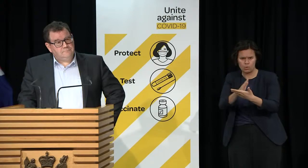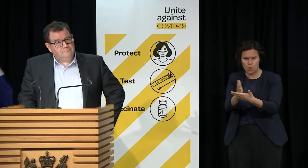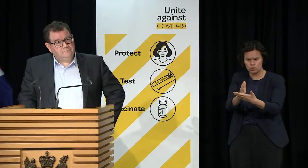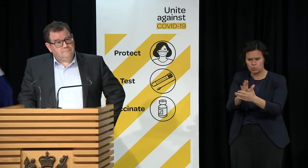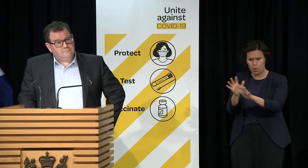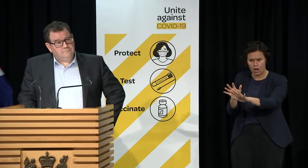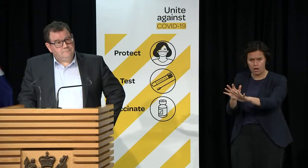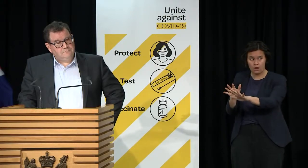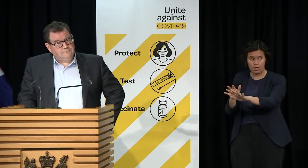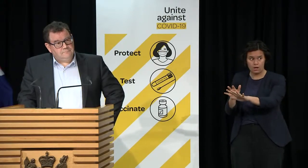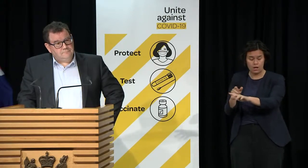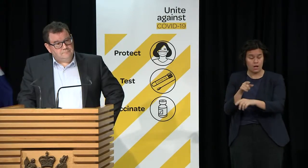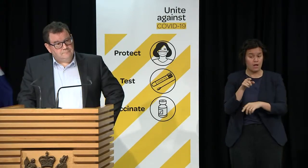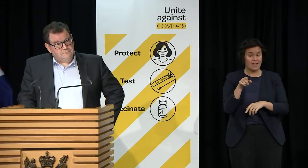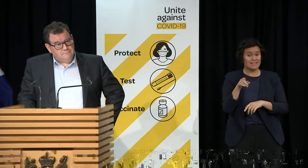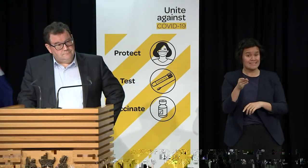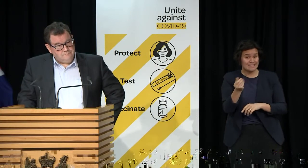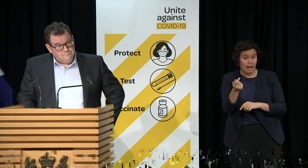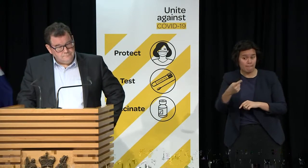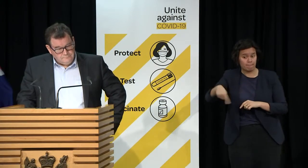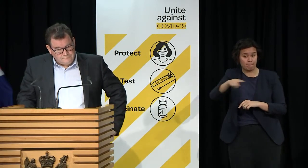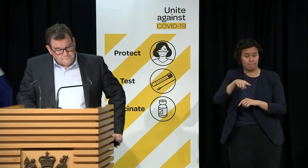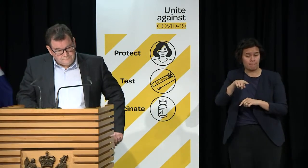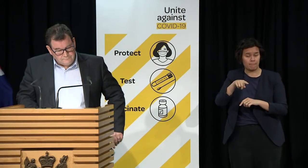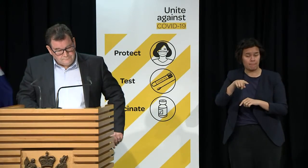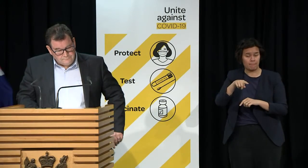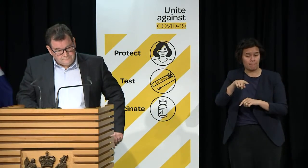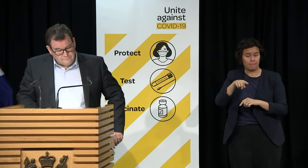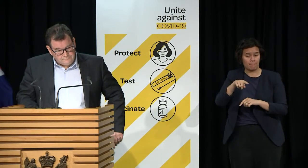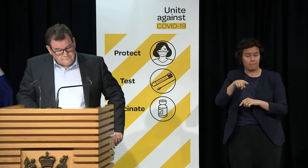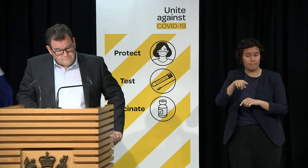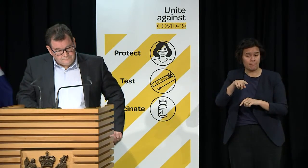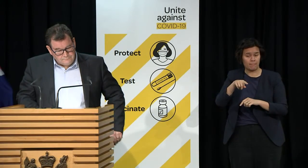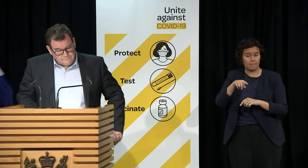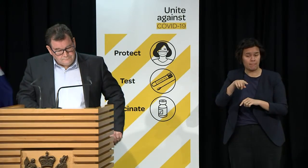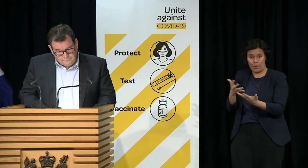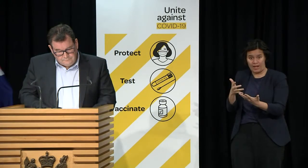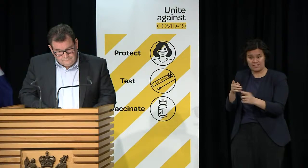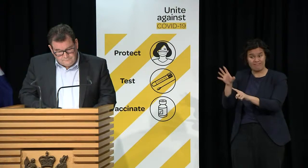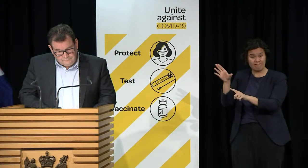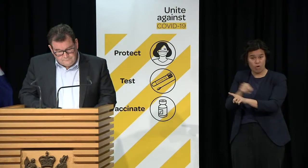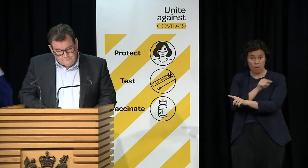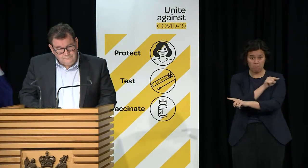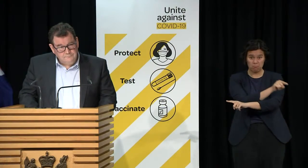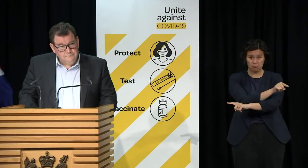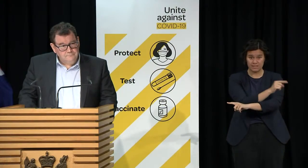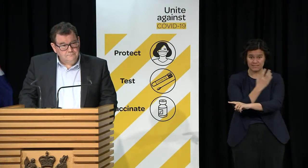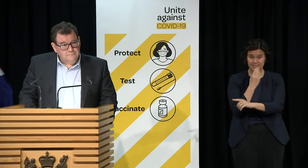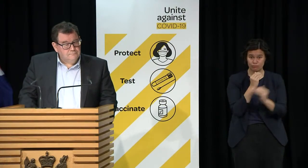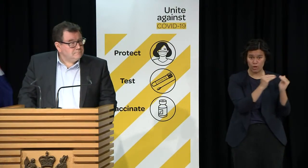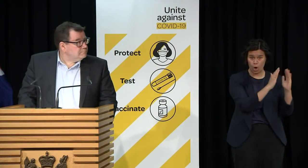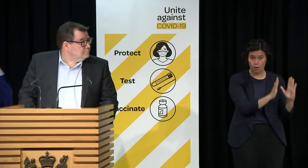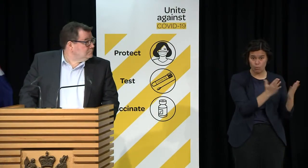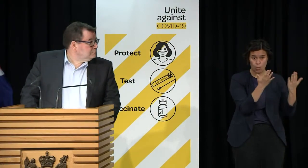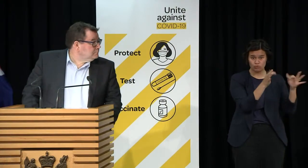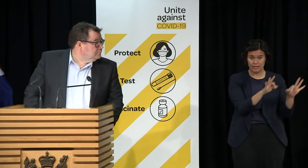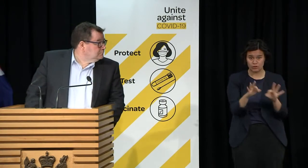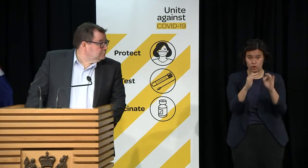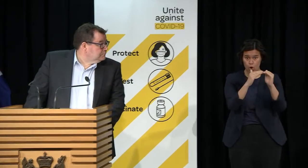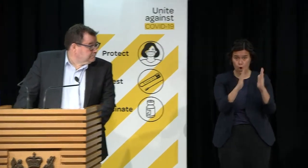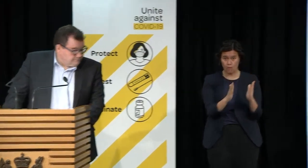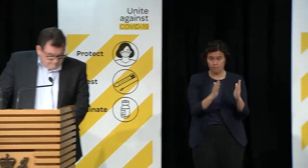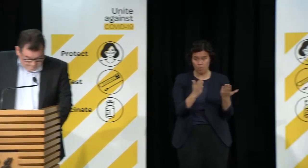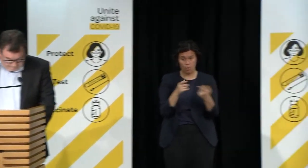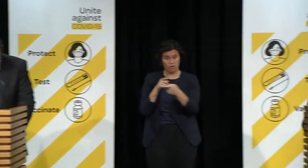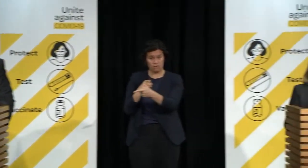surveillance testing, does that show that there's still sort of household-to-household transmission, which shouldn't really be happening at Level 3? Well,